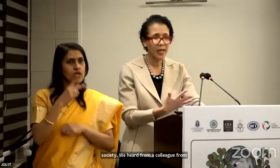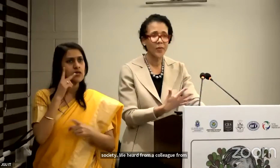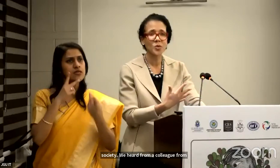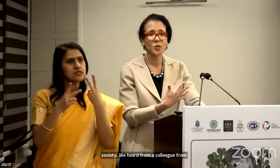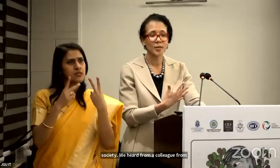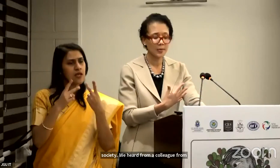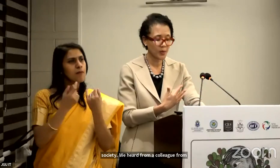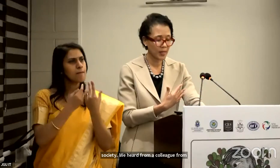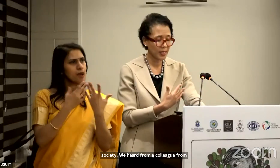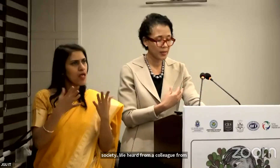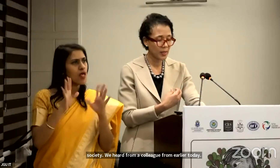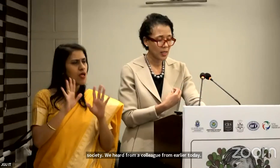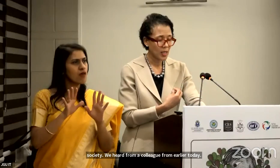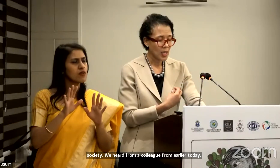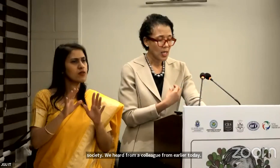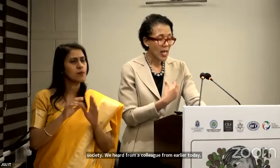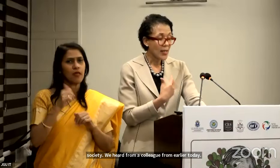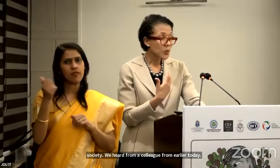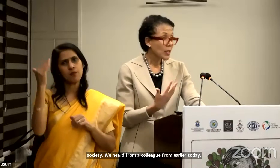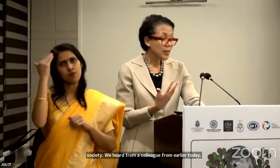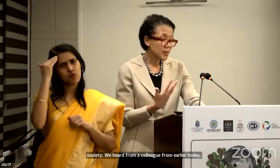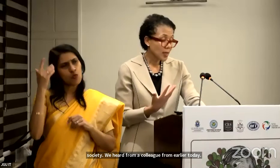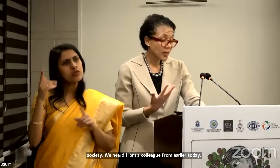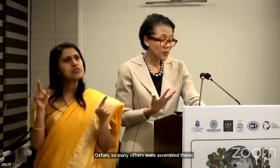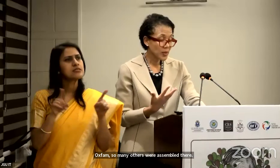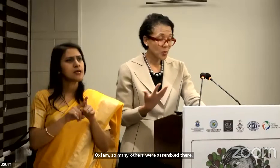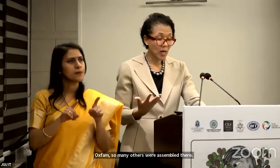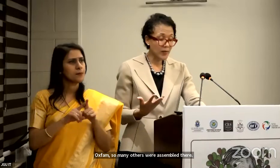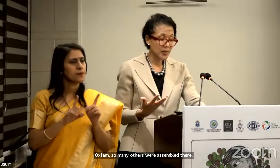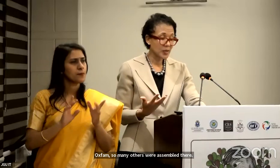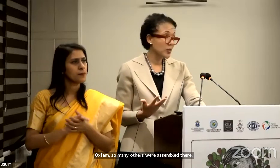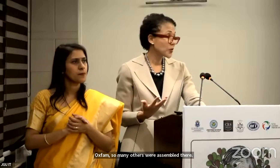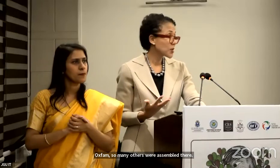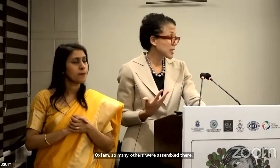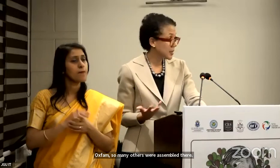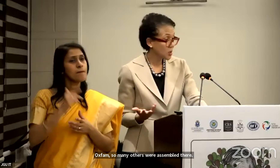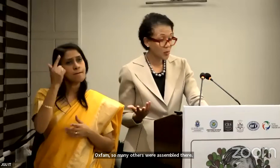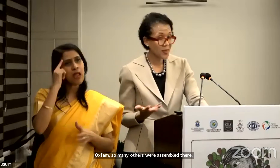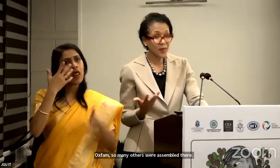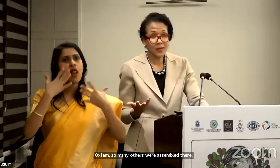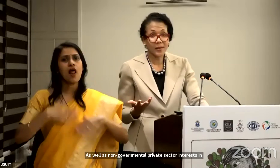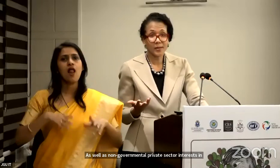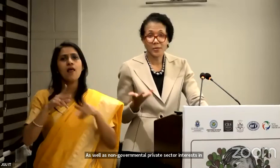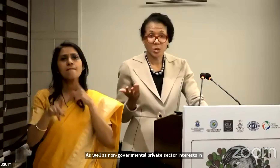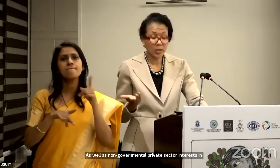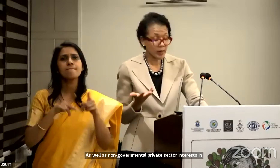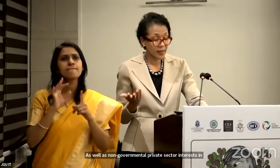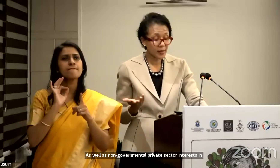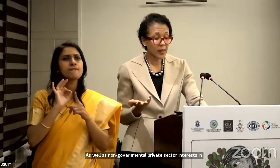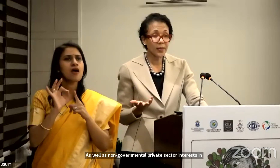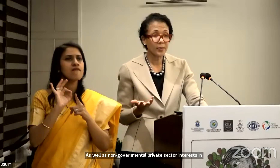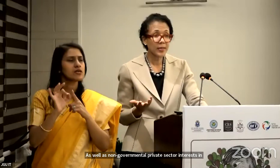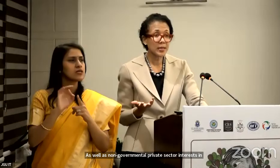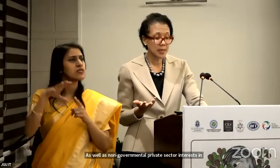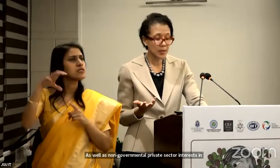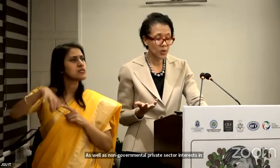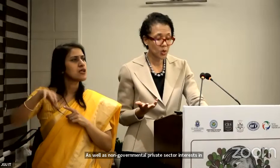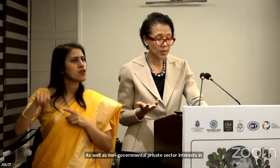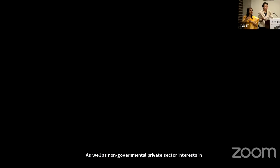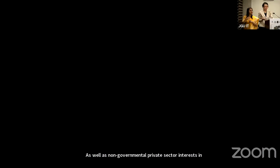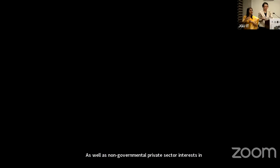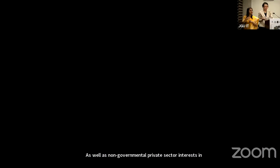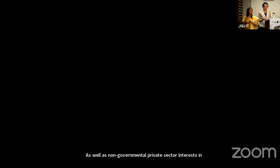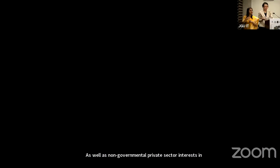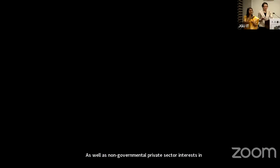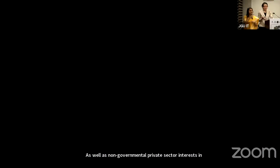so many others were assembled there, as well as non-governmental private sector interests in the Global South, like the generic medicines